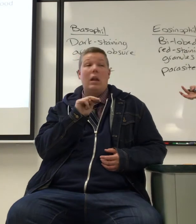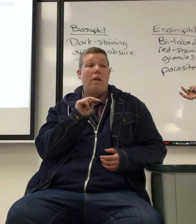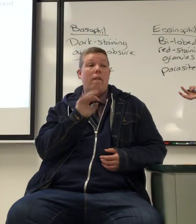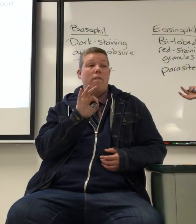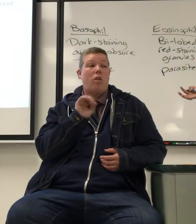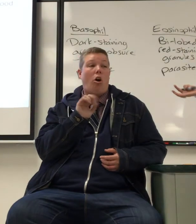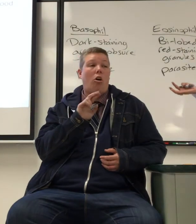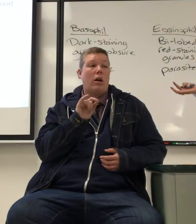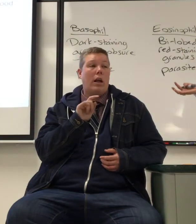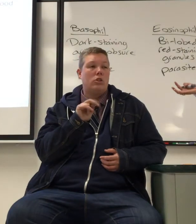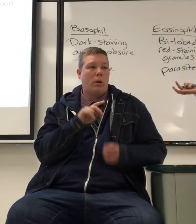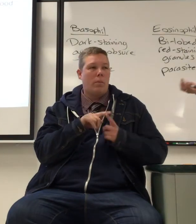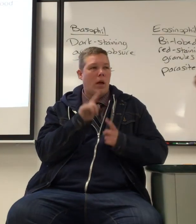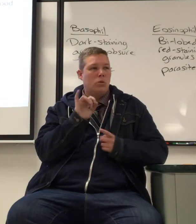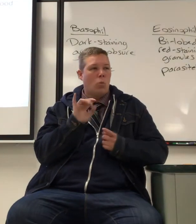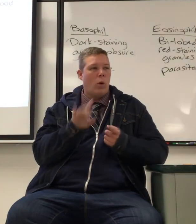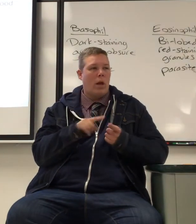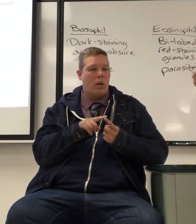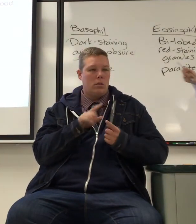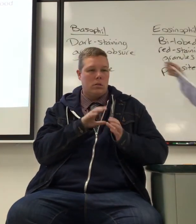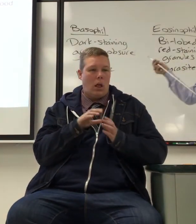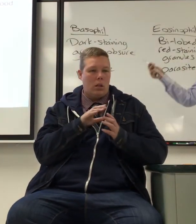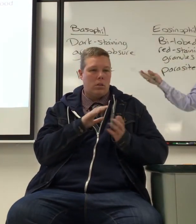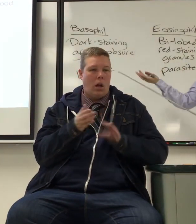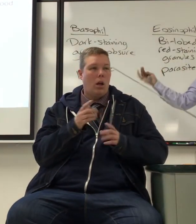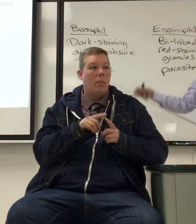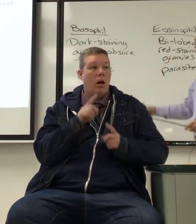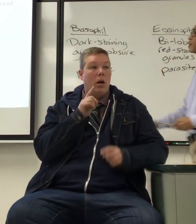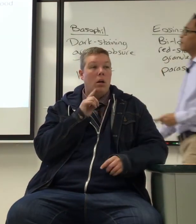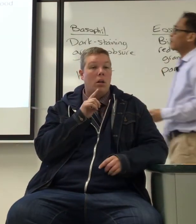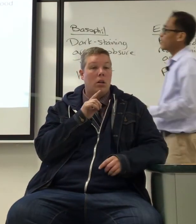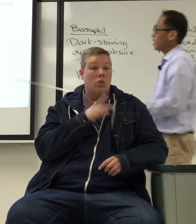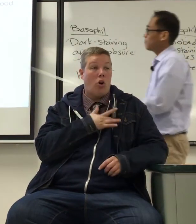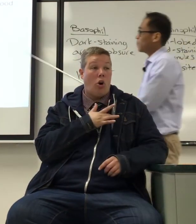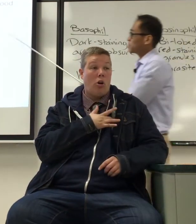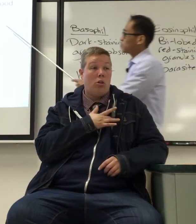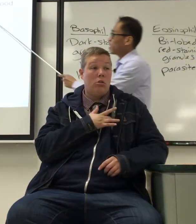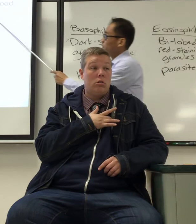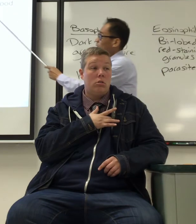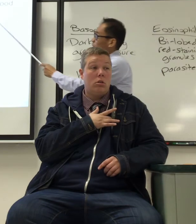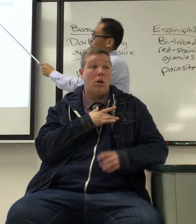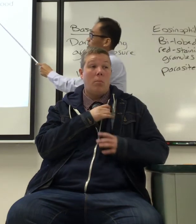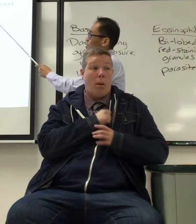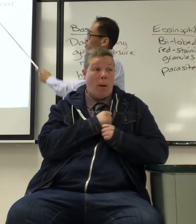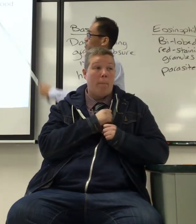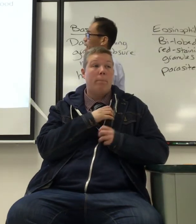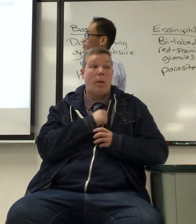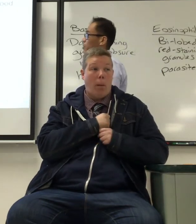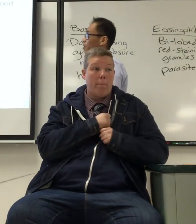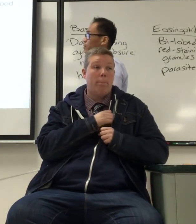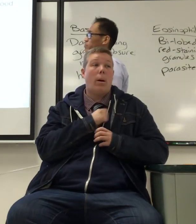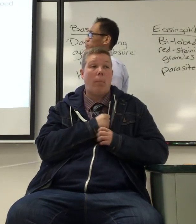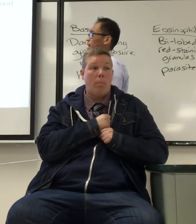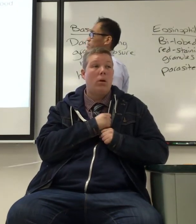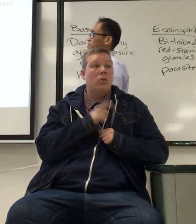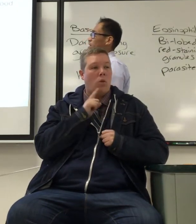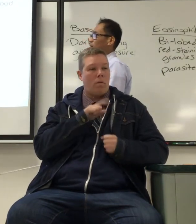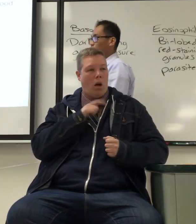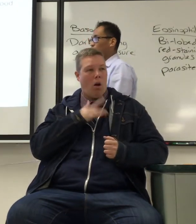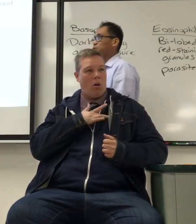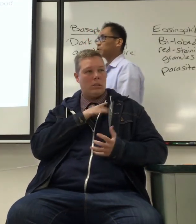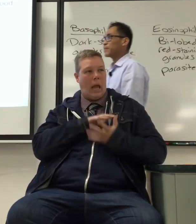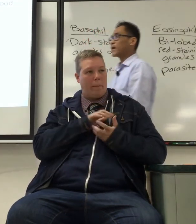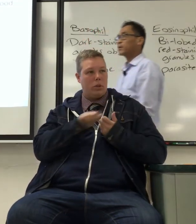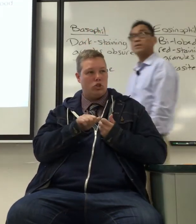blood. Why is that a form of shock? Well, because what does the heart do? It pumps the blood. So a damaged heart can't sustain